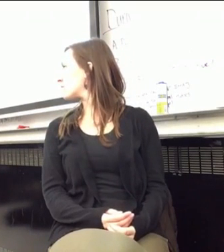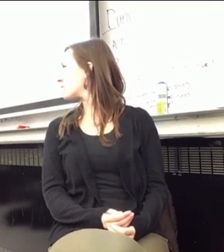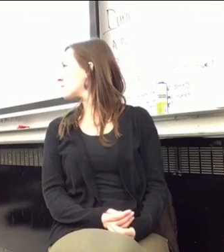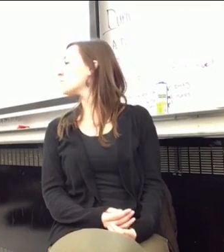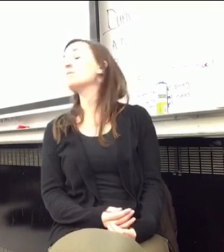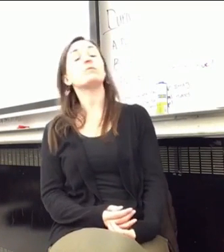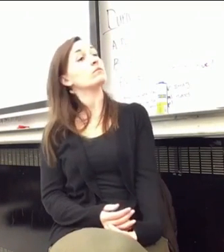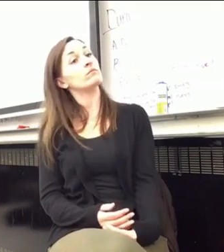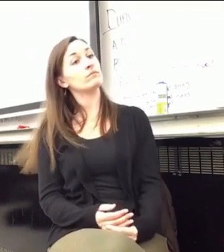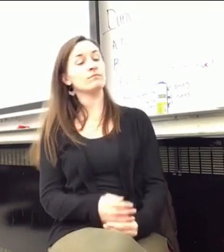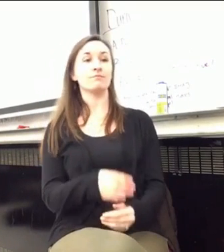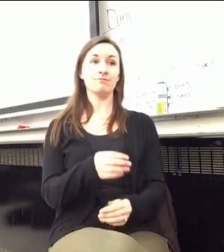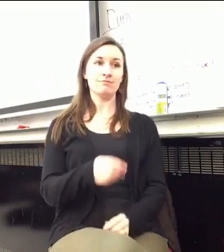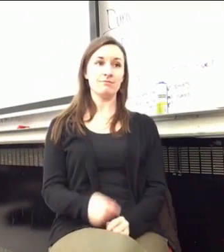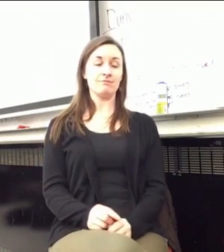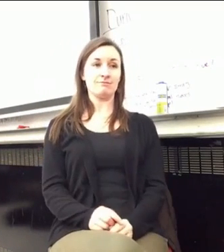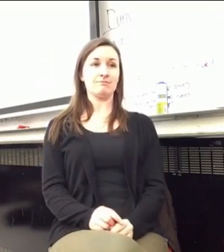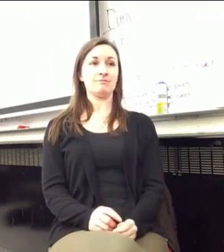I would star it